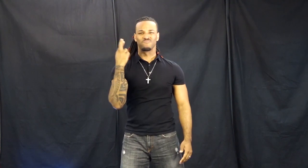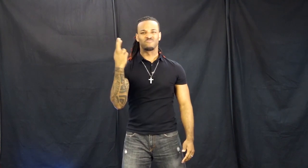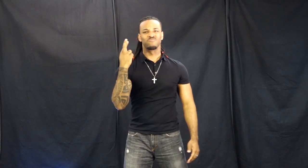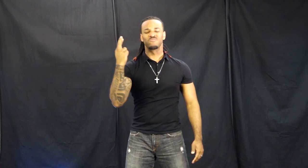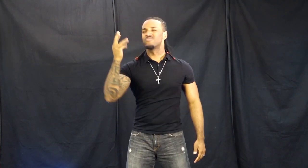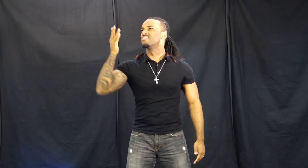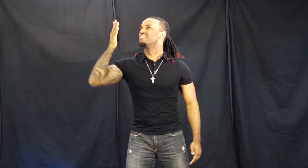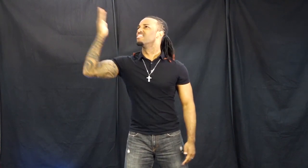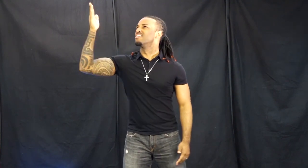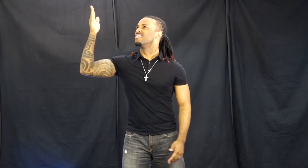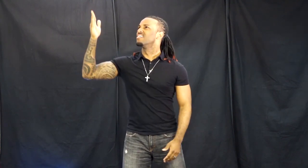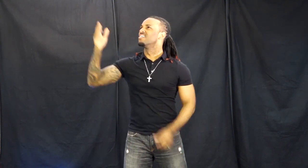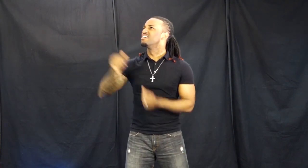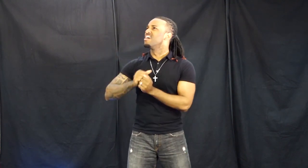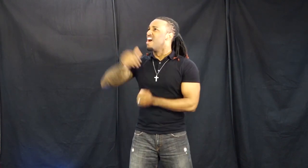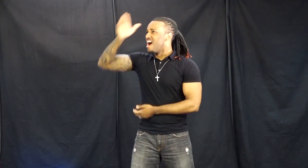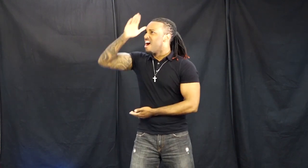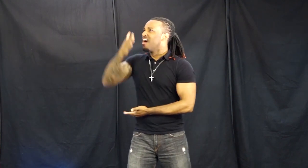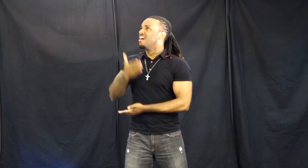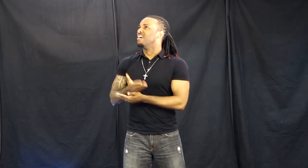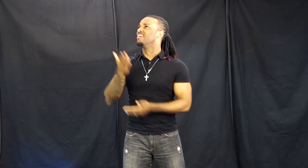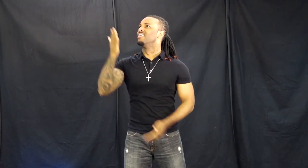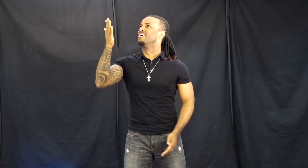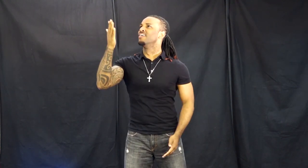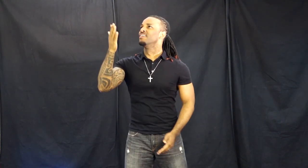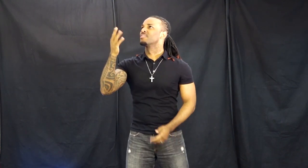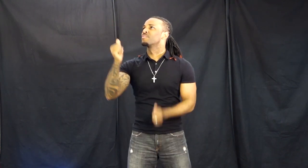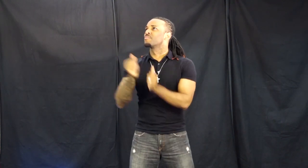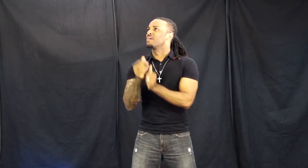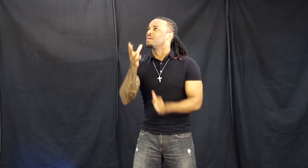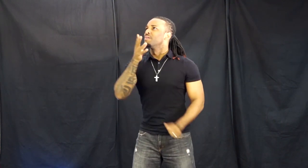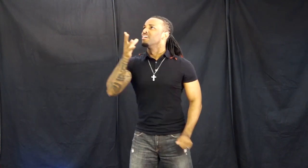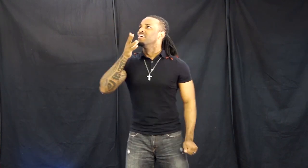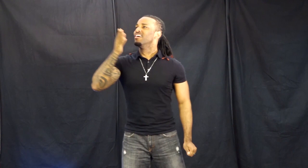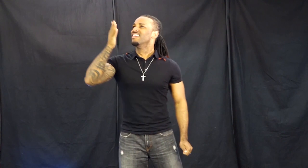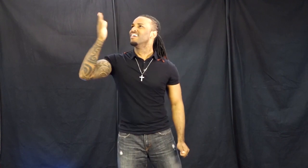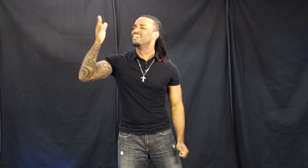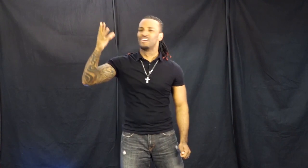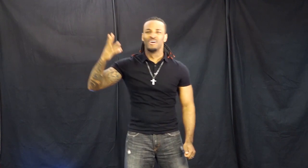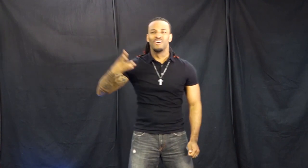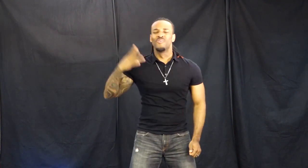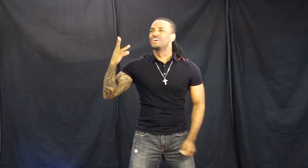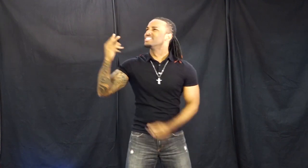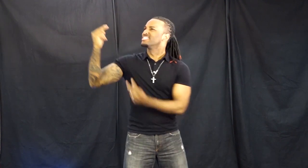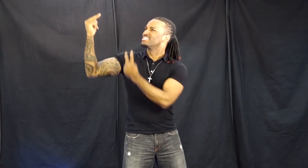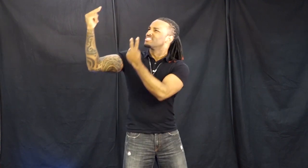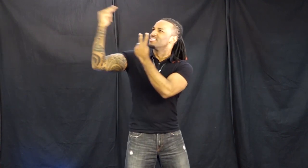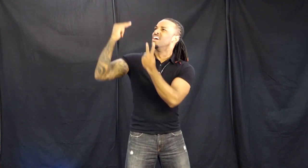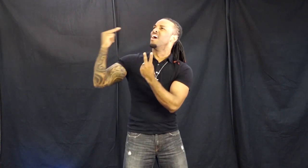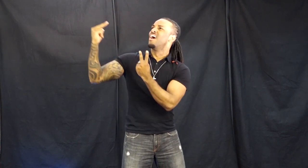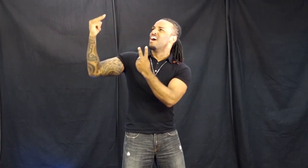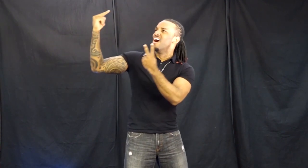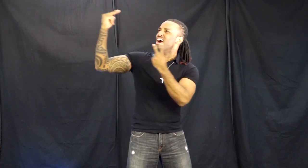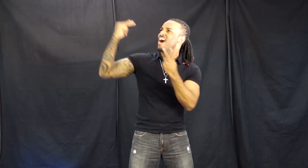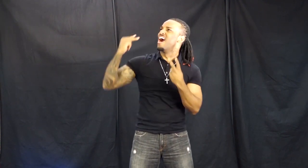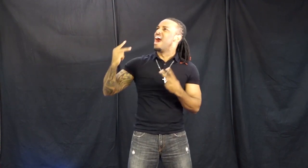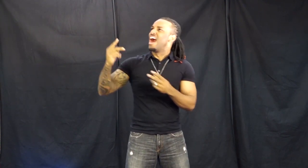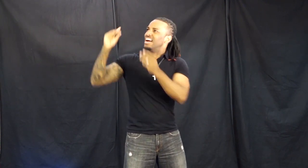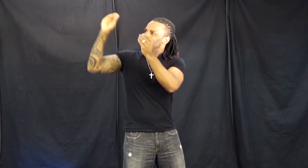other side. He's with my mother on the other side. Washington is watching from the other side. Teach me how to say goodbye.